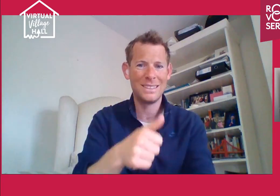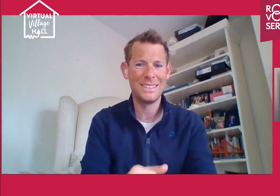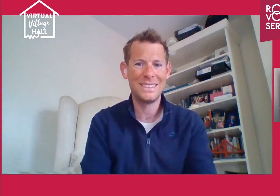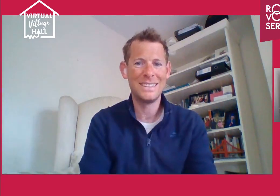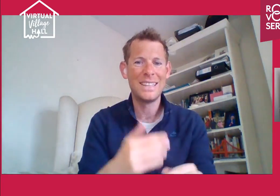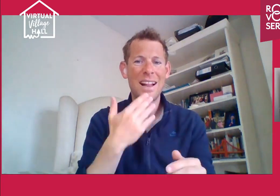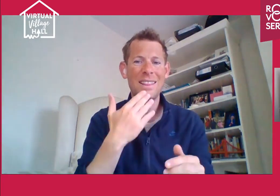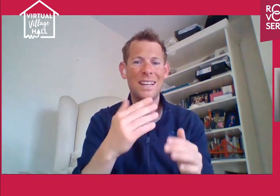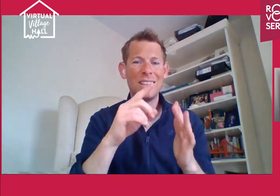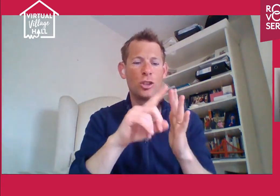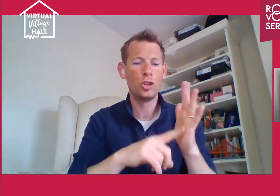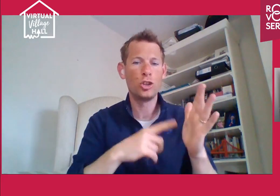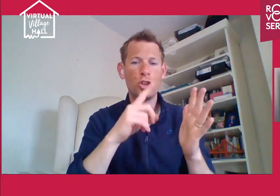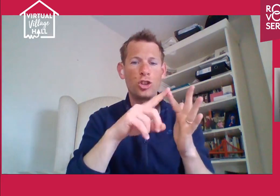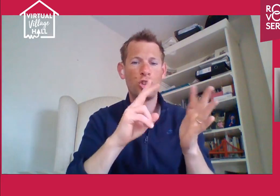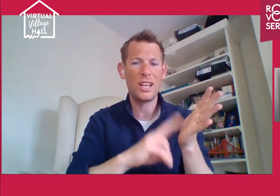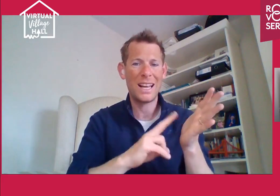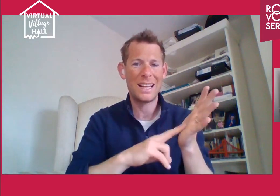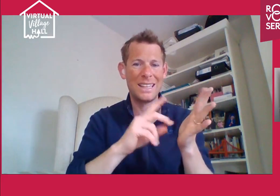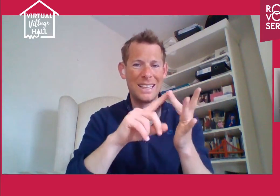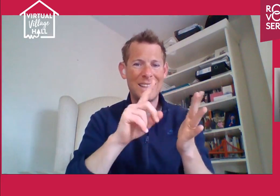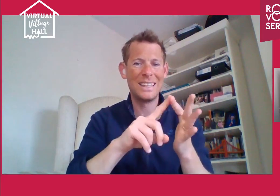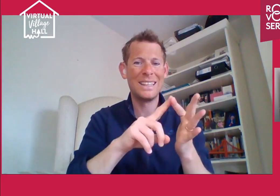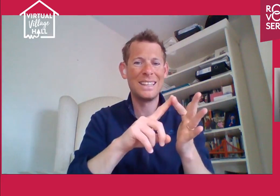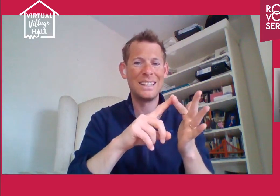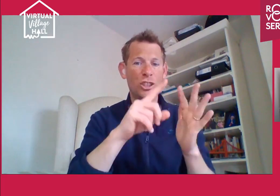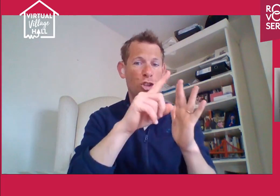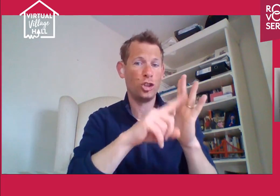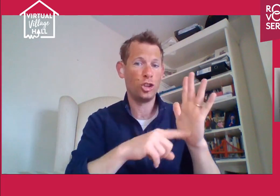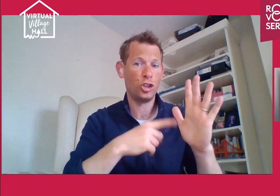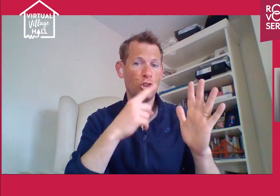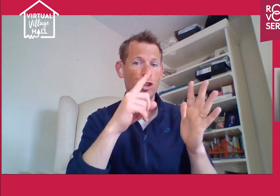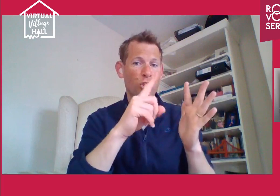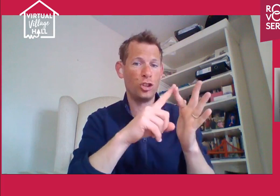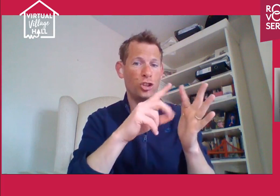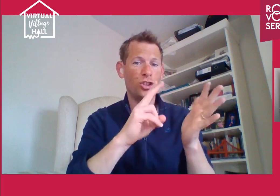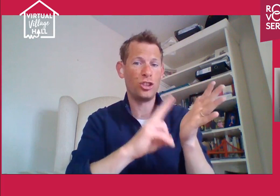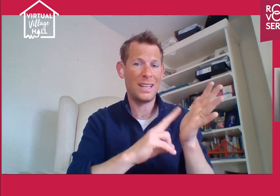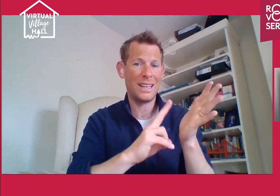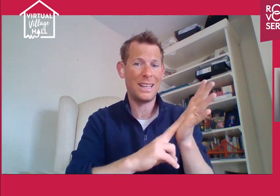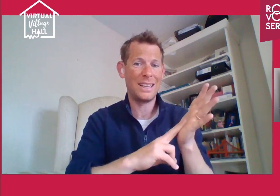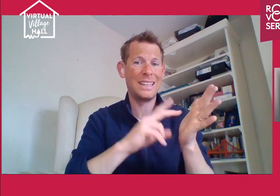I want to thank you for your comments, Jenny.